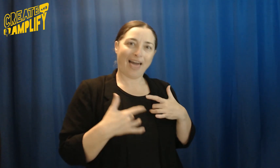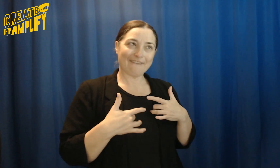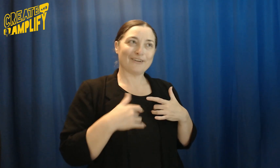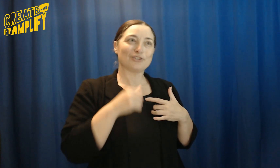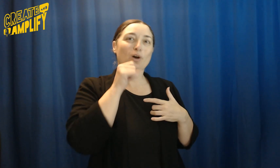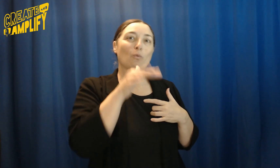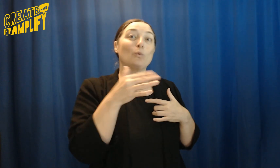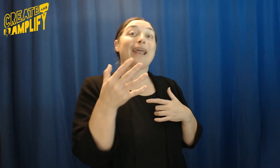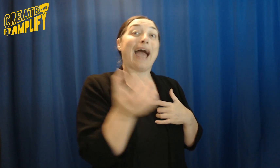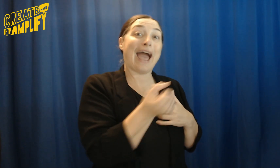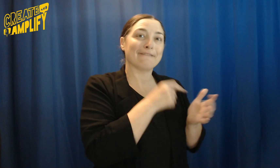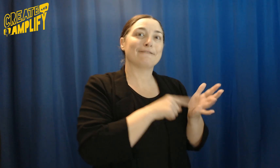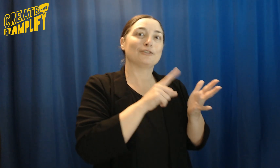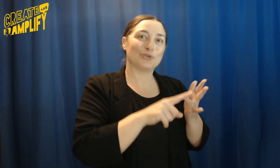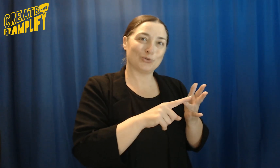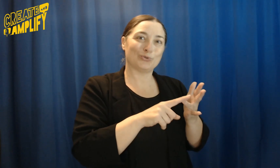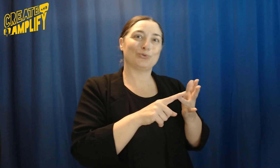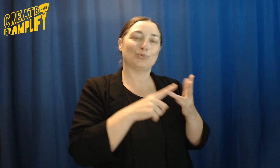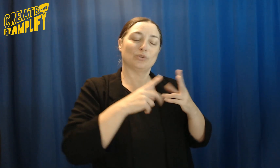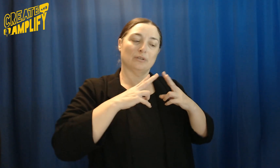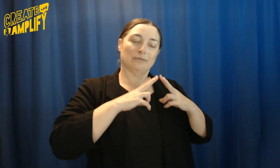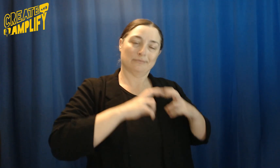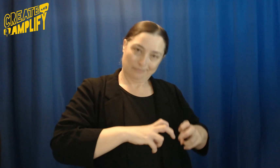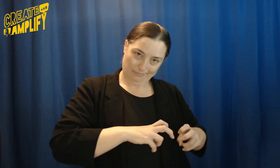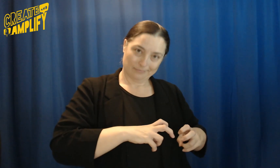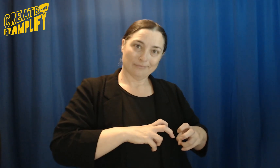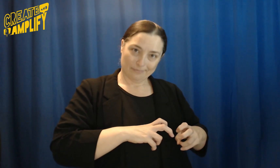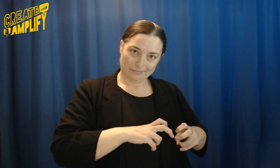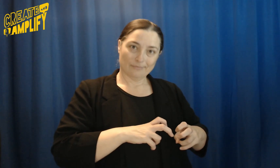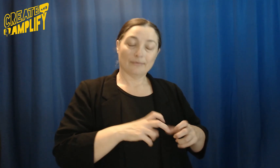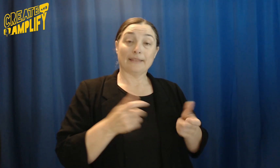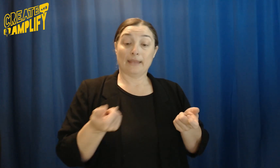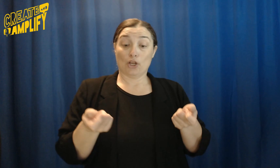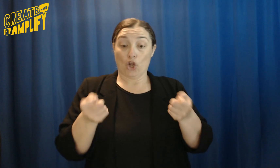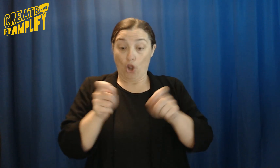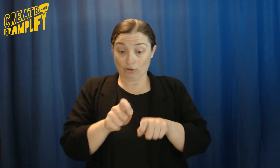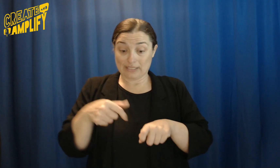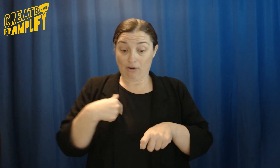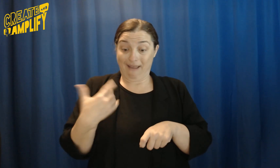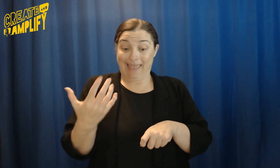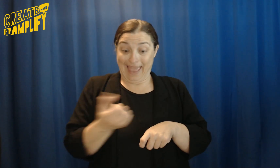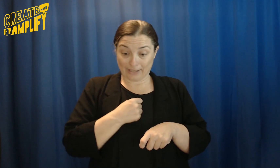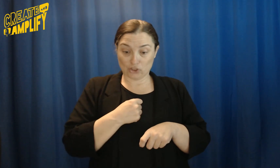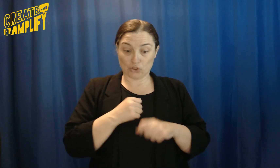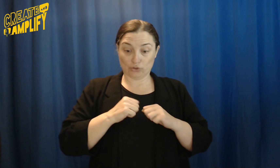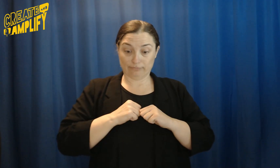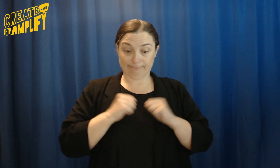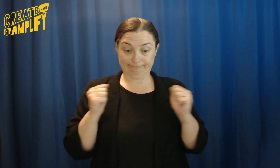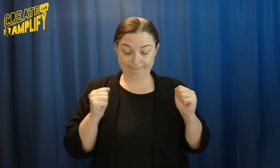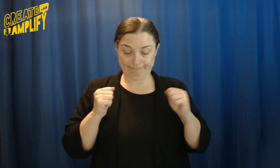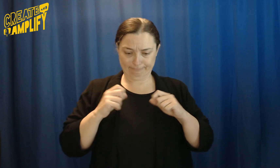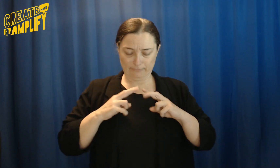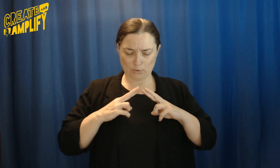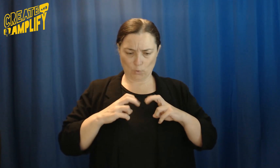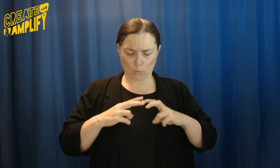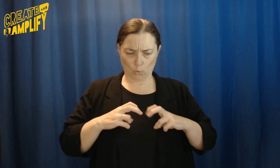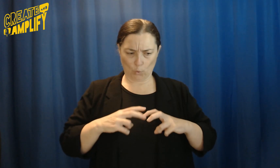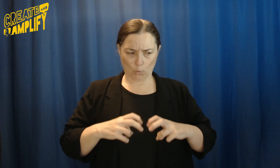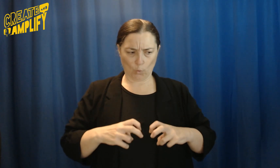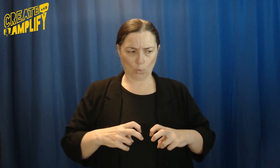possibility of rejection, and my tender little heart couldn't handle it. So it took a pandemic for me to